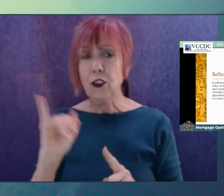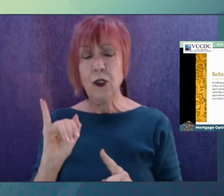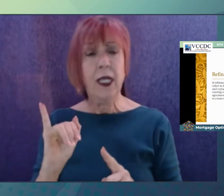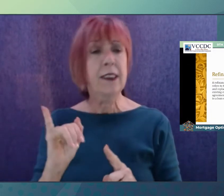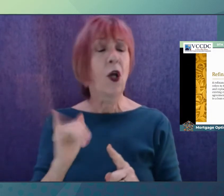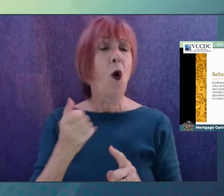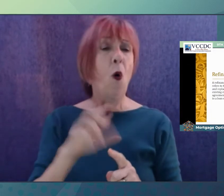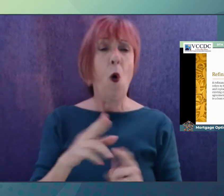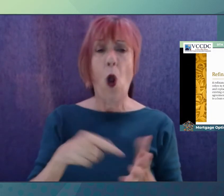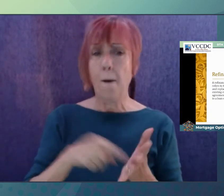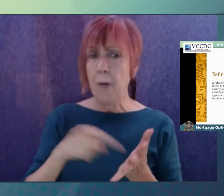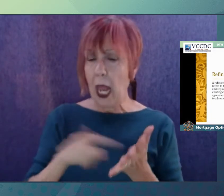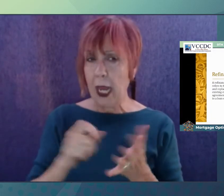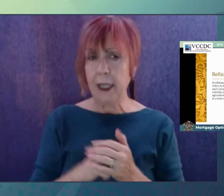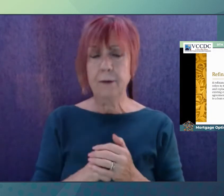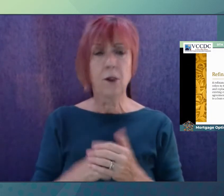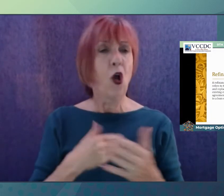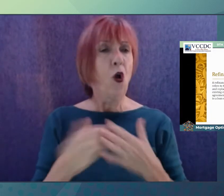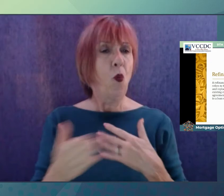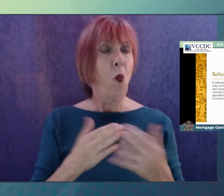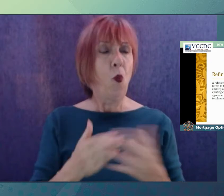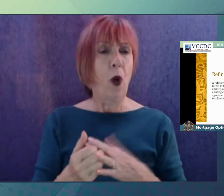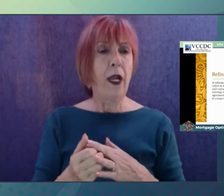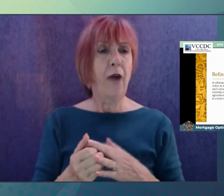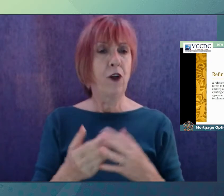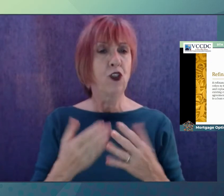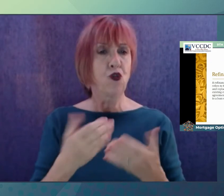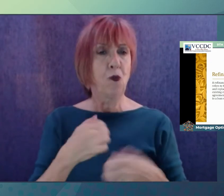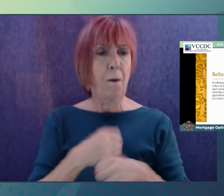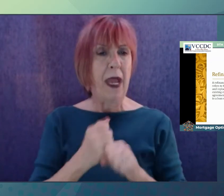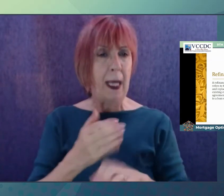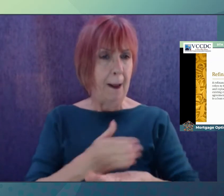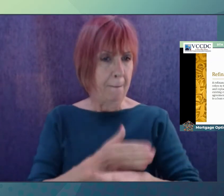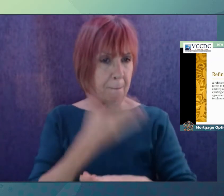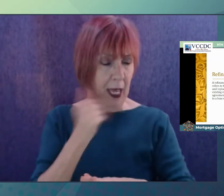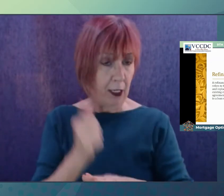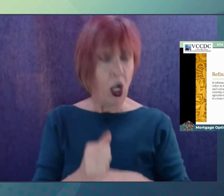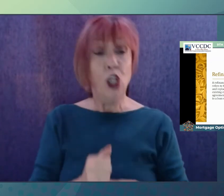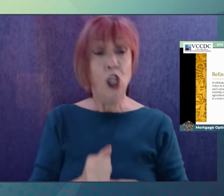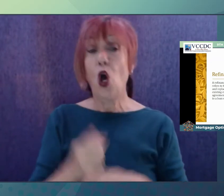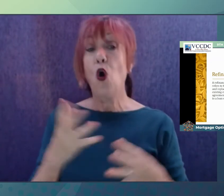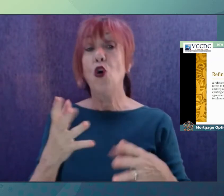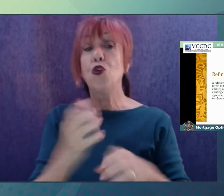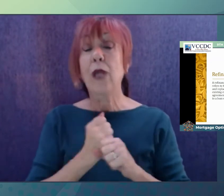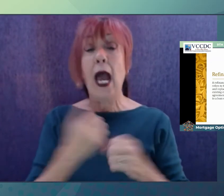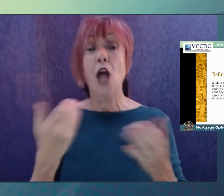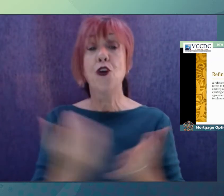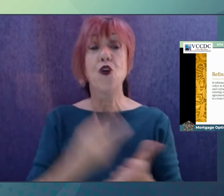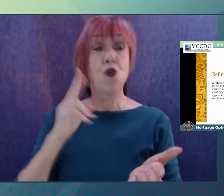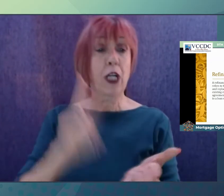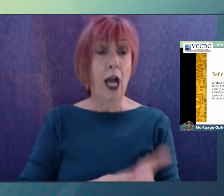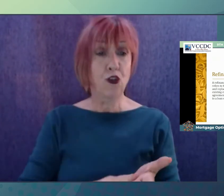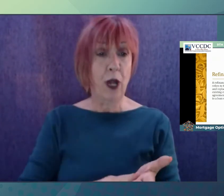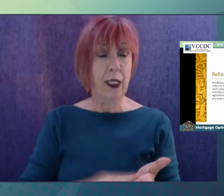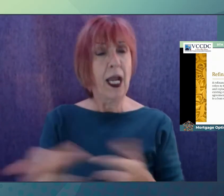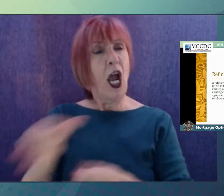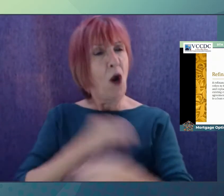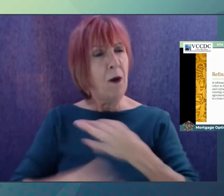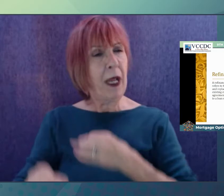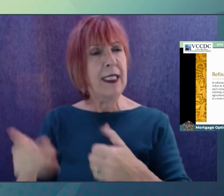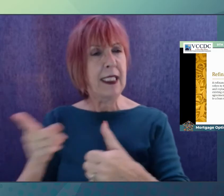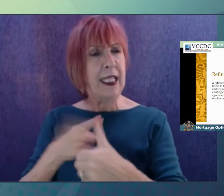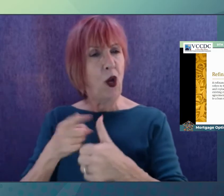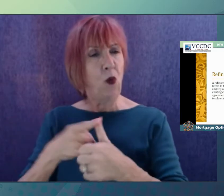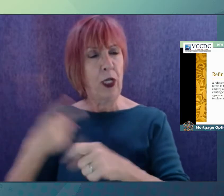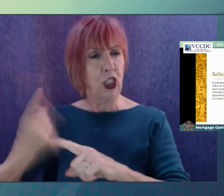other terms outlined in the contract. If approved, the borrower gets a new contract that replaces the original agreement. Now we'll